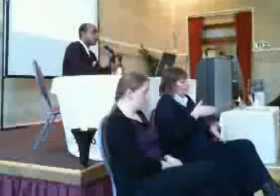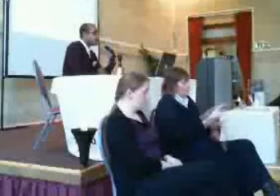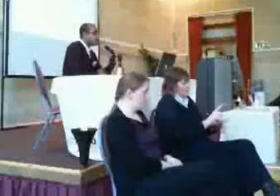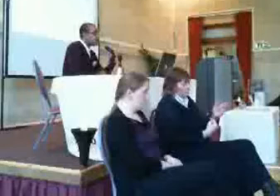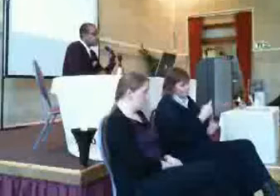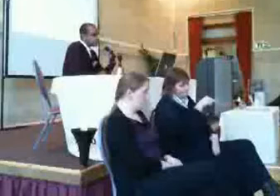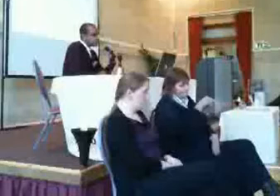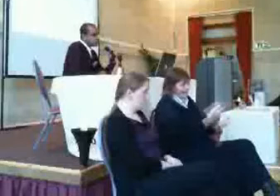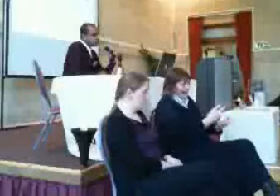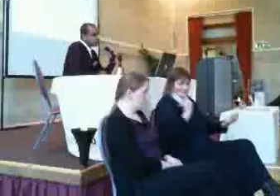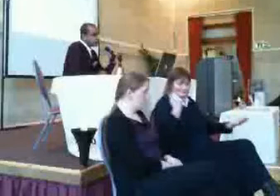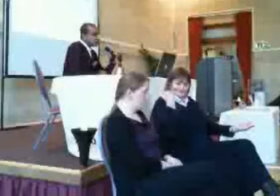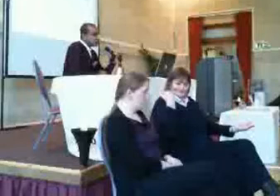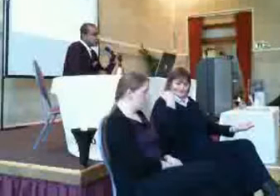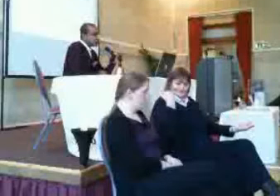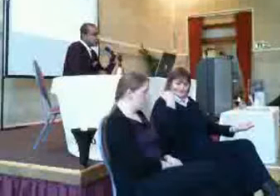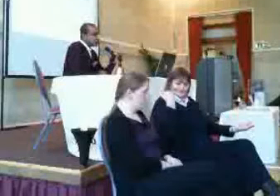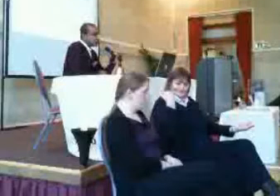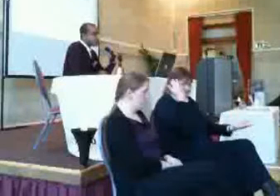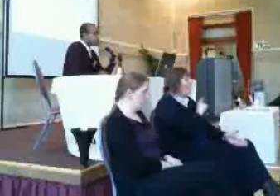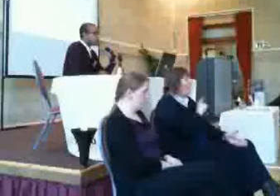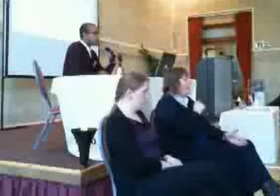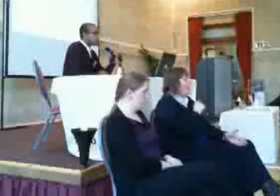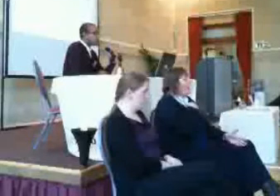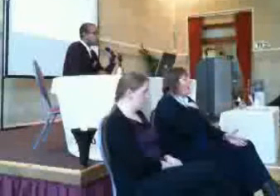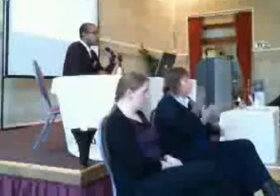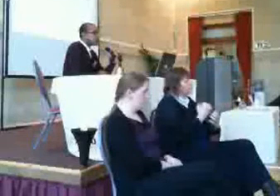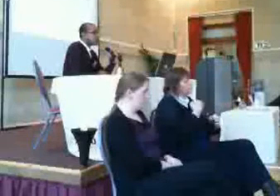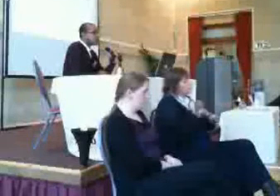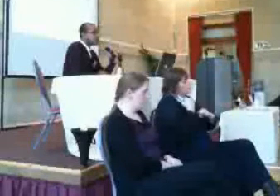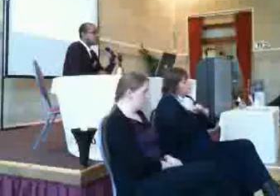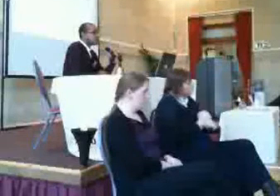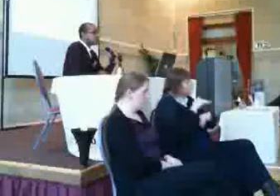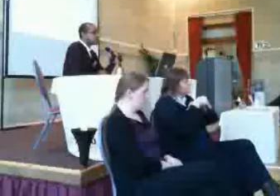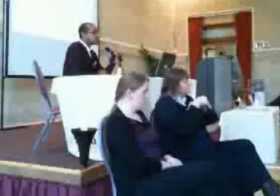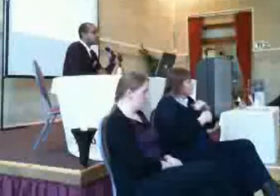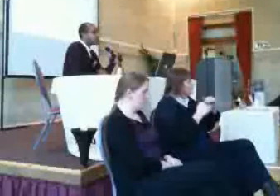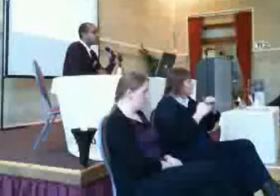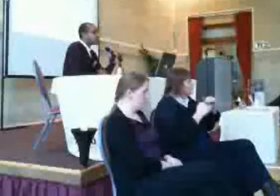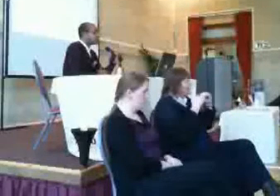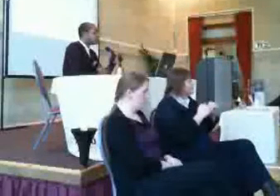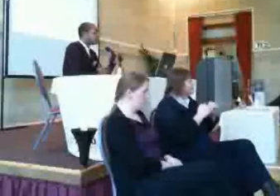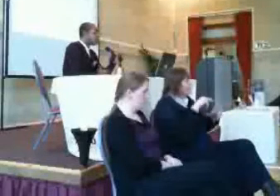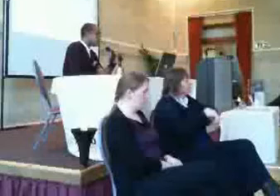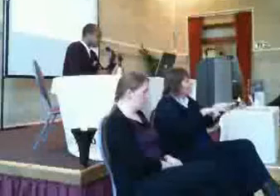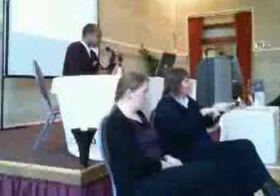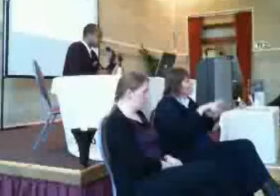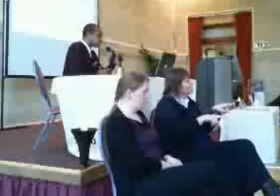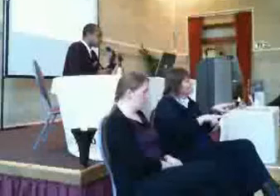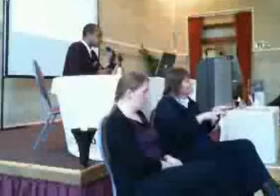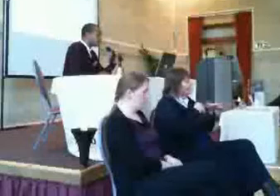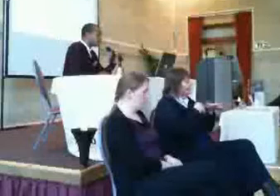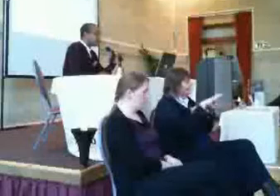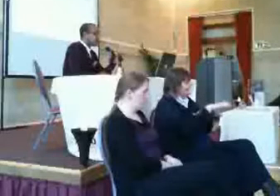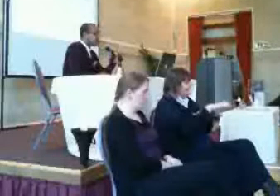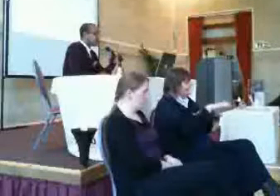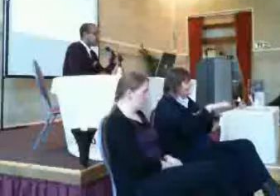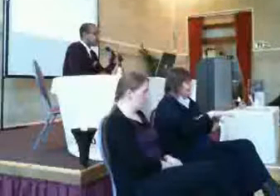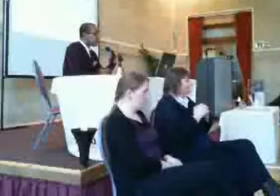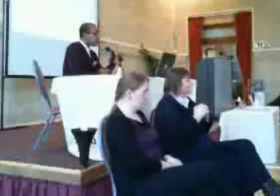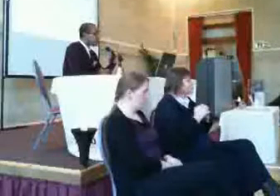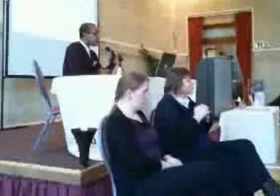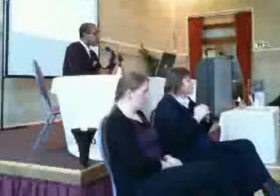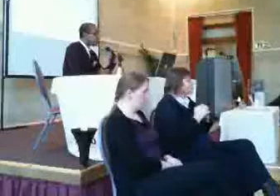why I'm extremely passionate about the work of equality and diversity within this city,